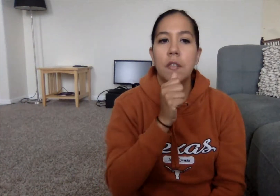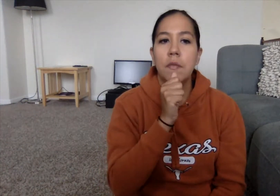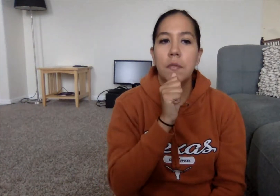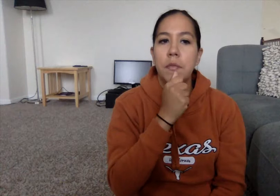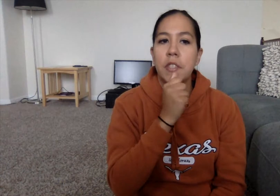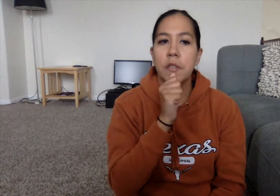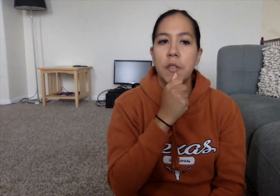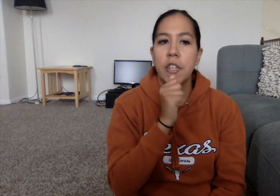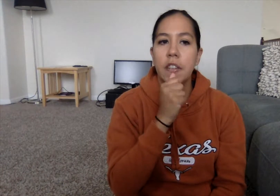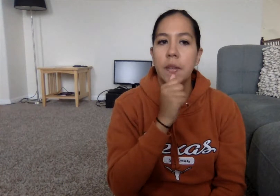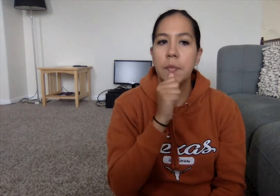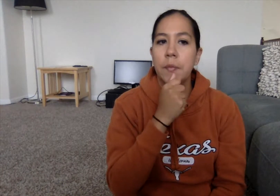misery.